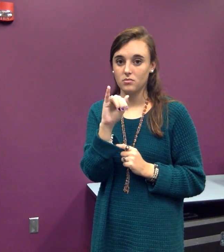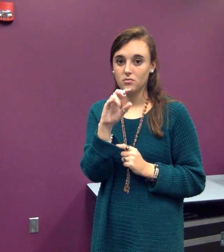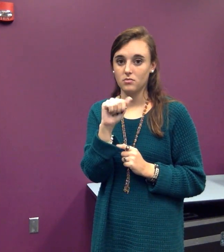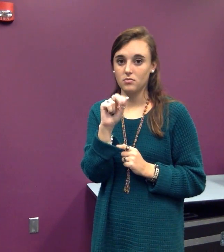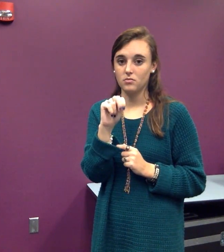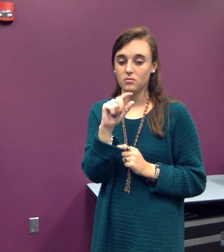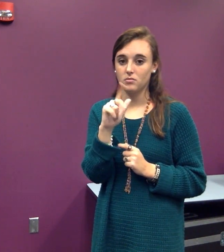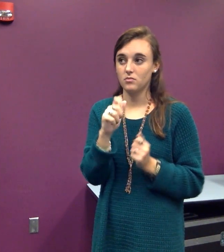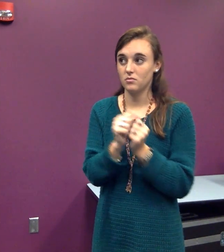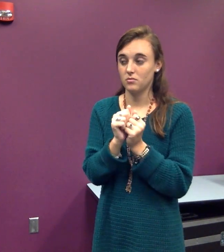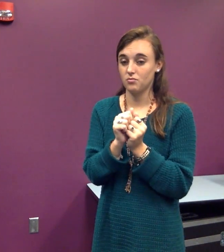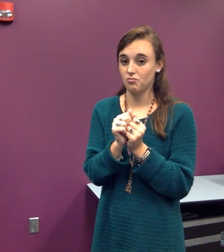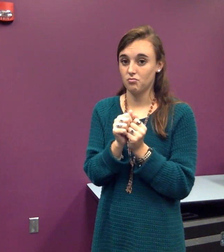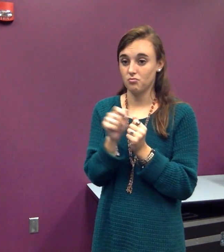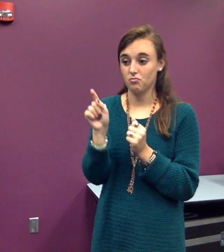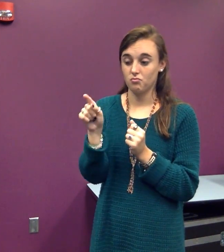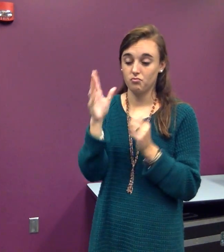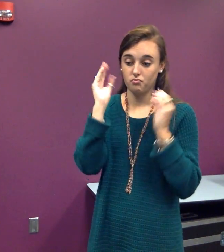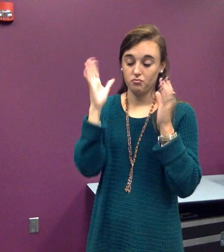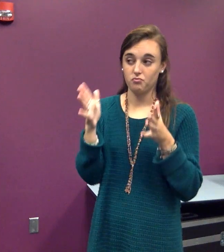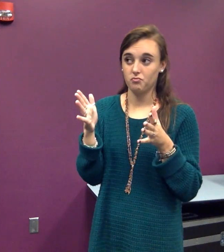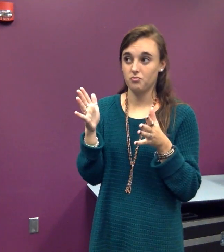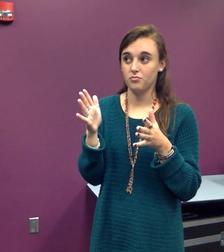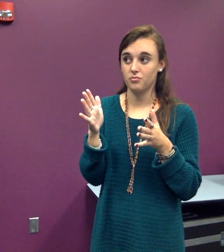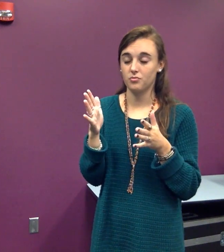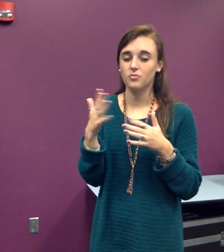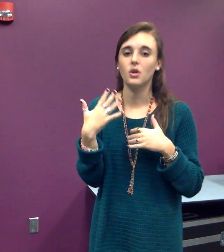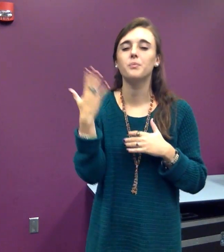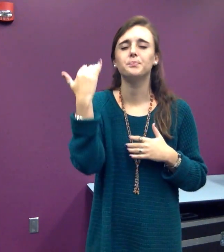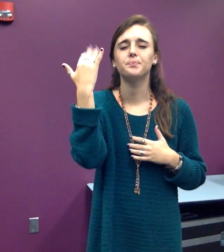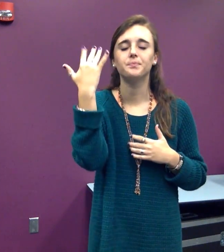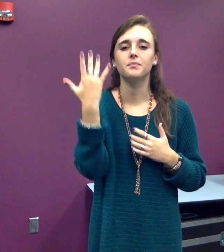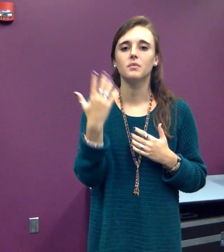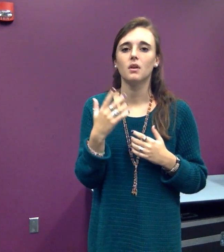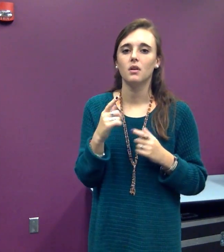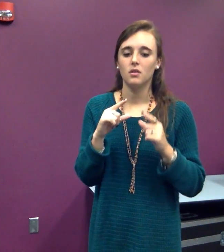Why a triangle is important when you're doing any type of mechanical drawing?